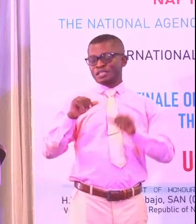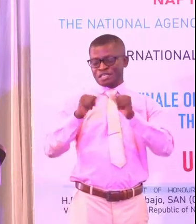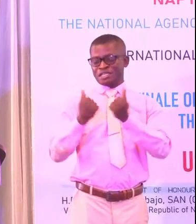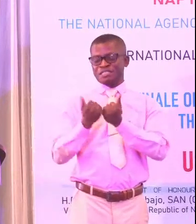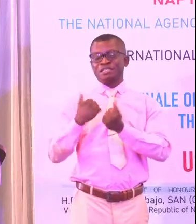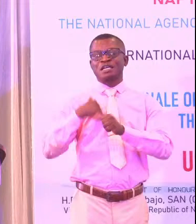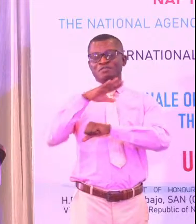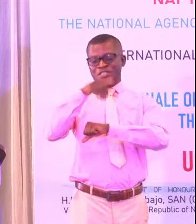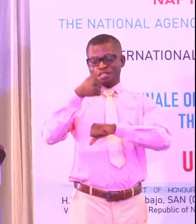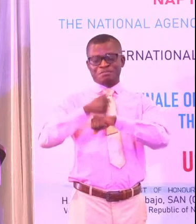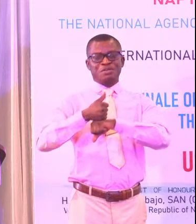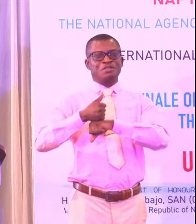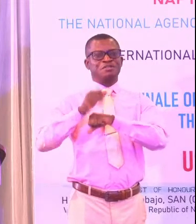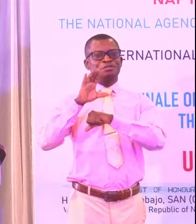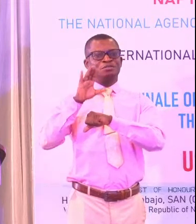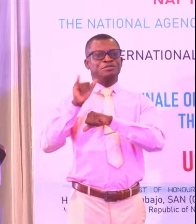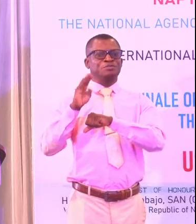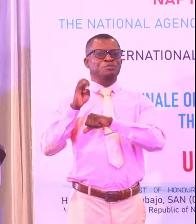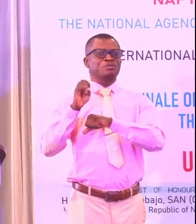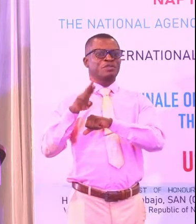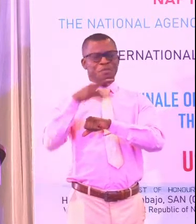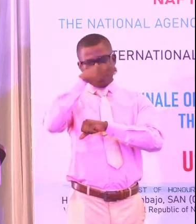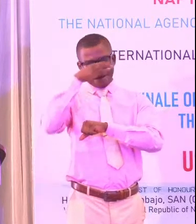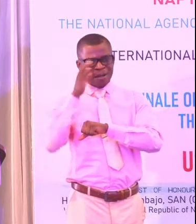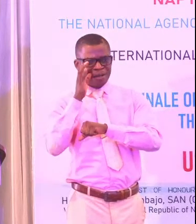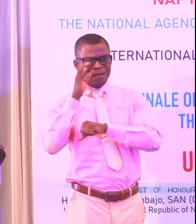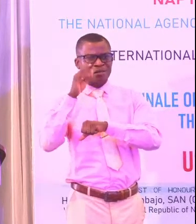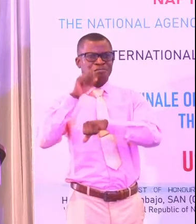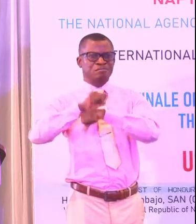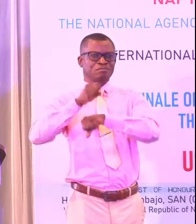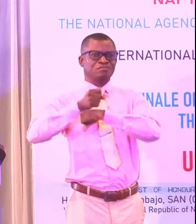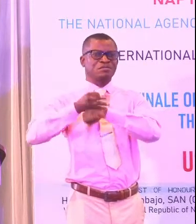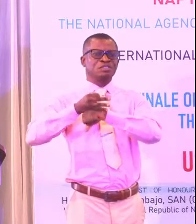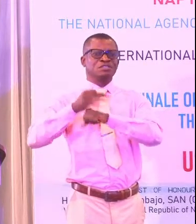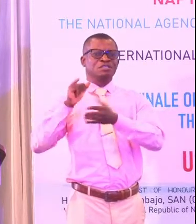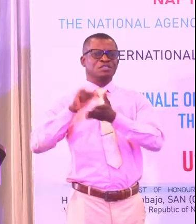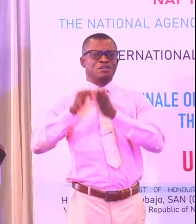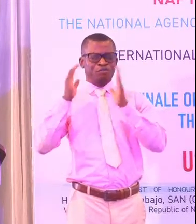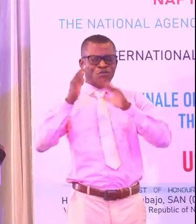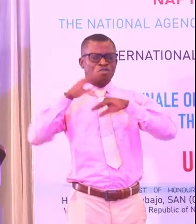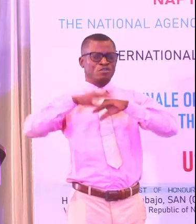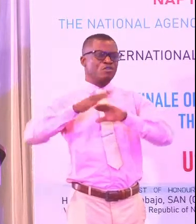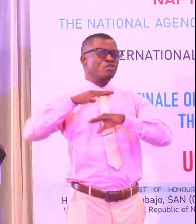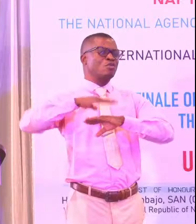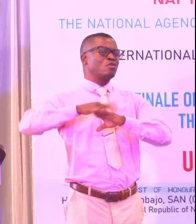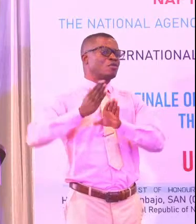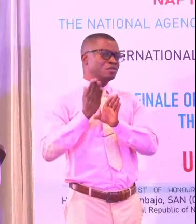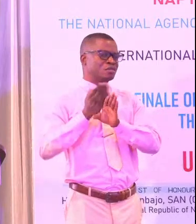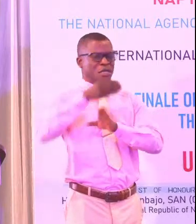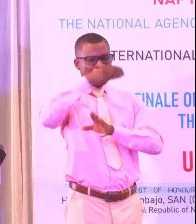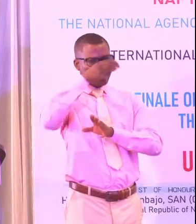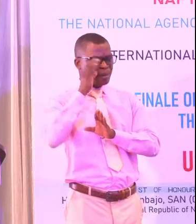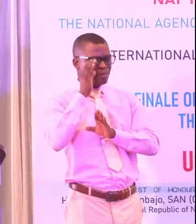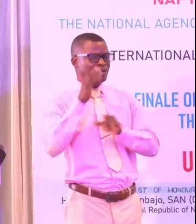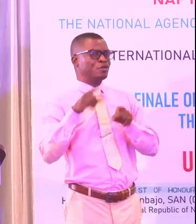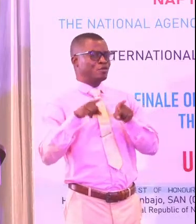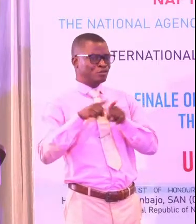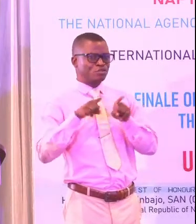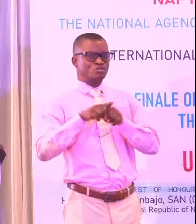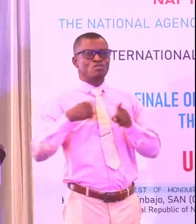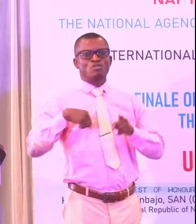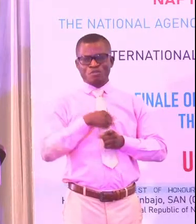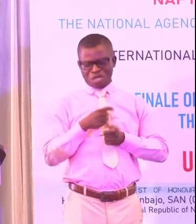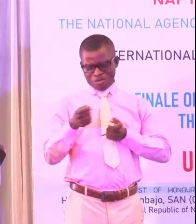a cybercrime task team that is dedicated to tackle online crimes. In the same vein, we